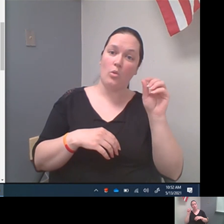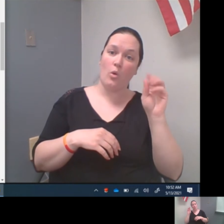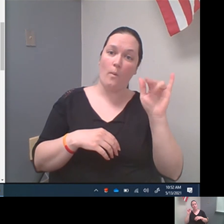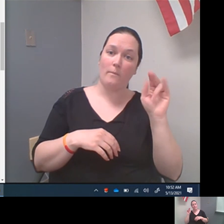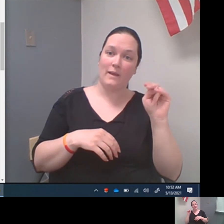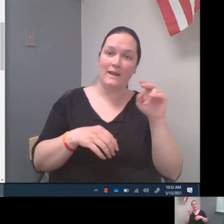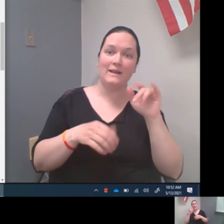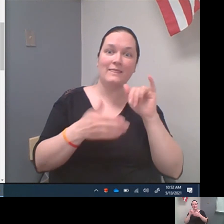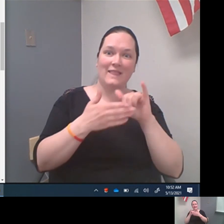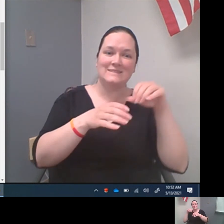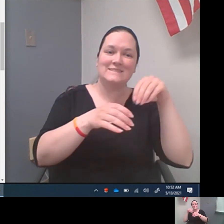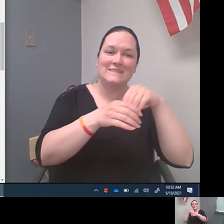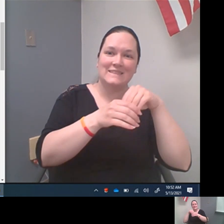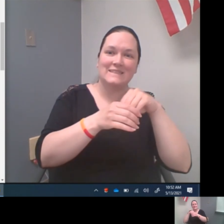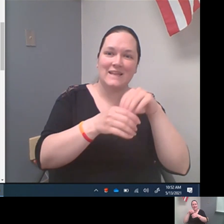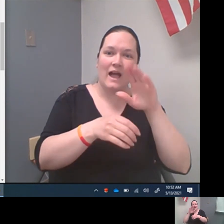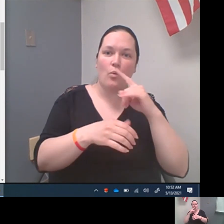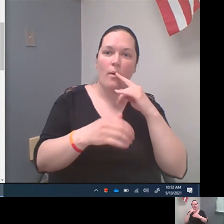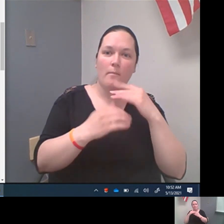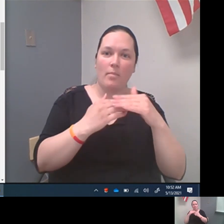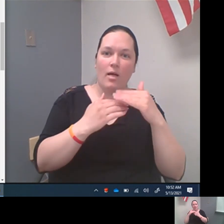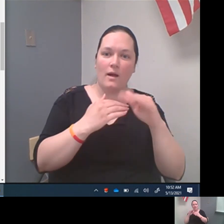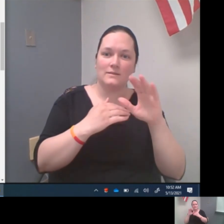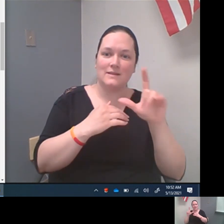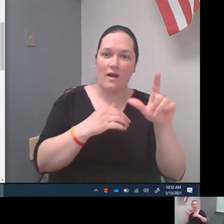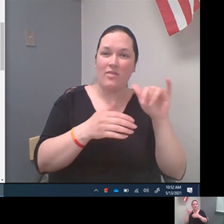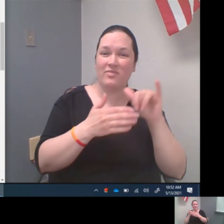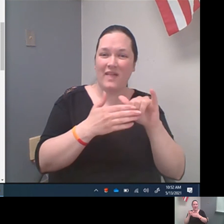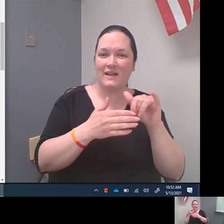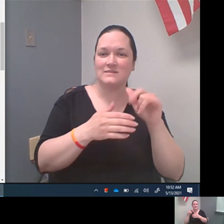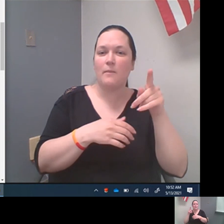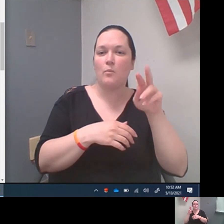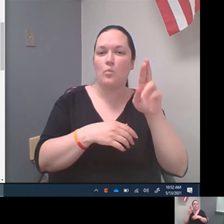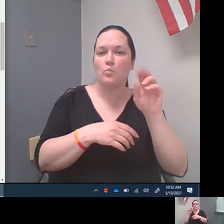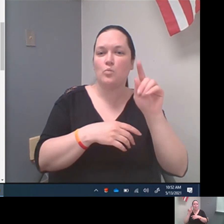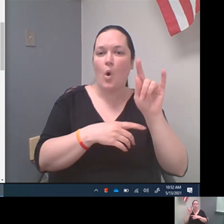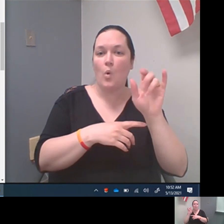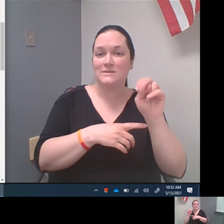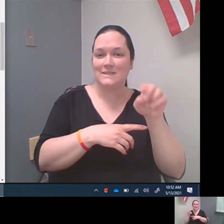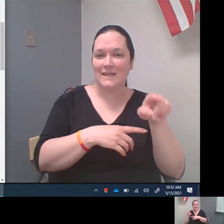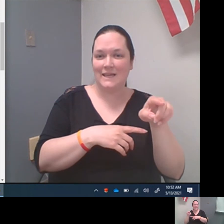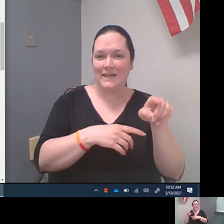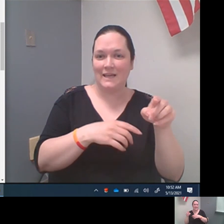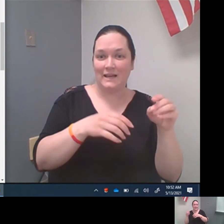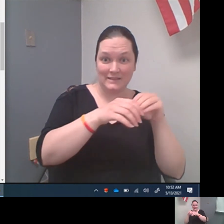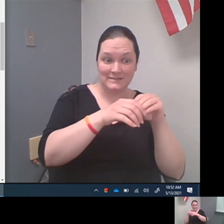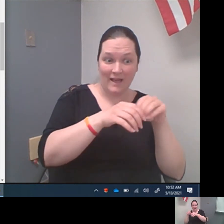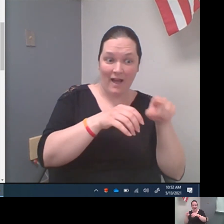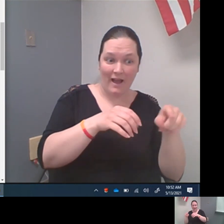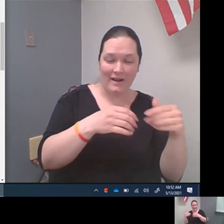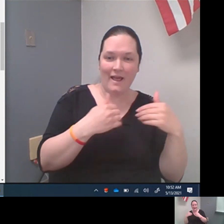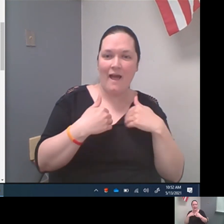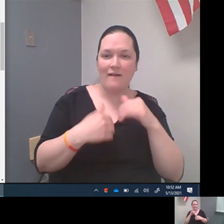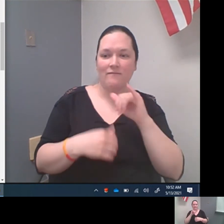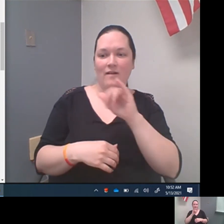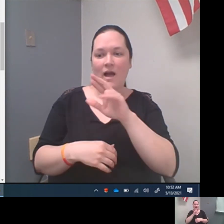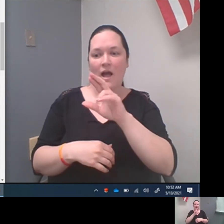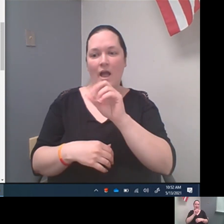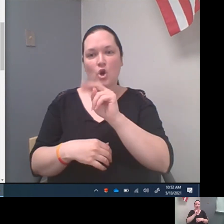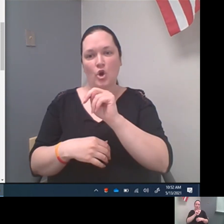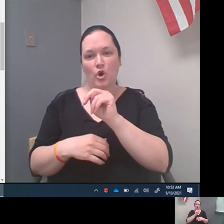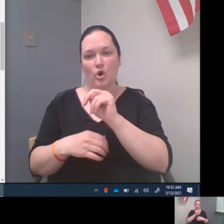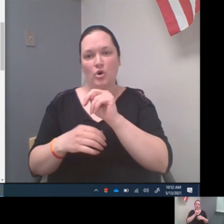full inside of all of our red blood cells. That's why it's red. So basically, inside the hemoglobin, we have these iron molecules, one